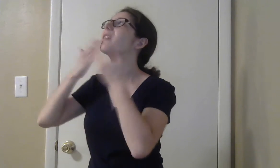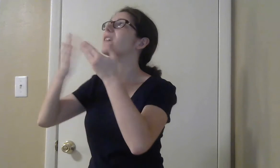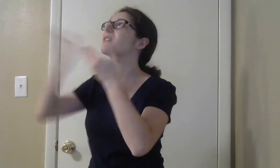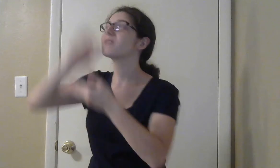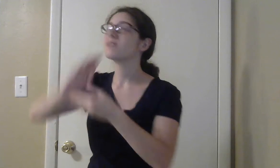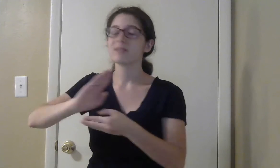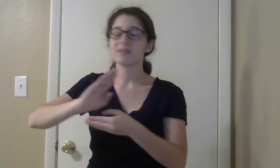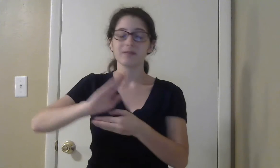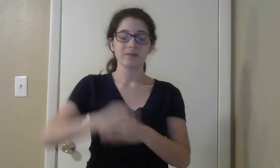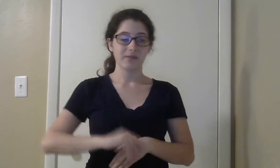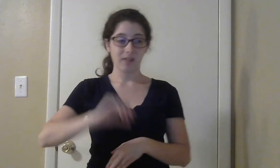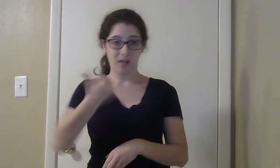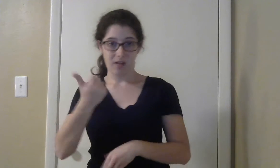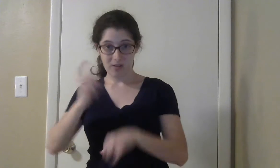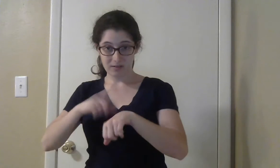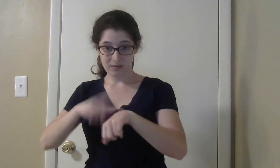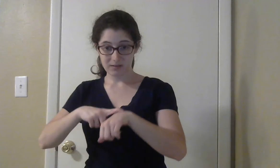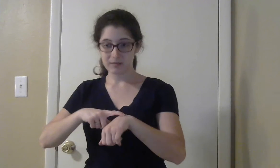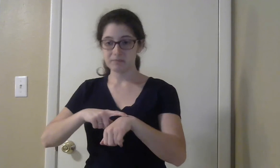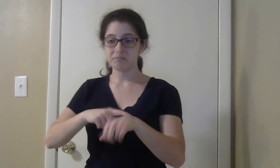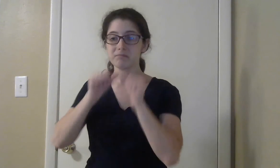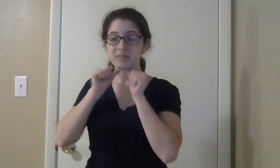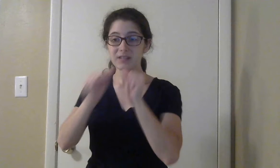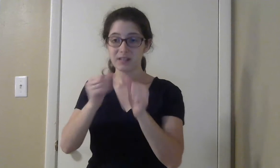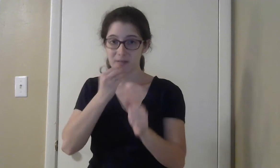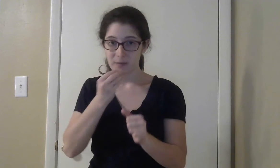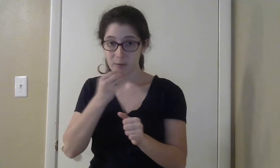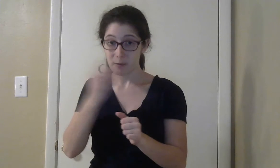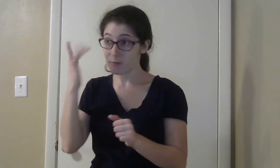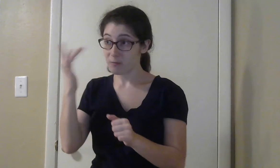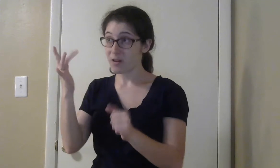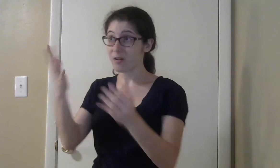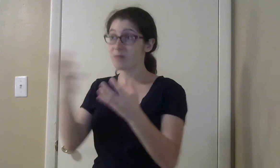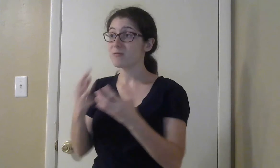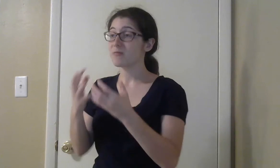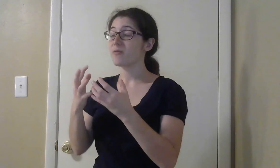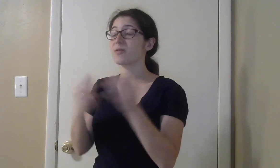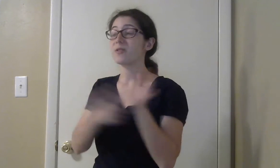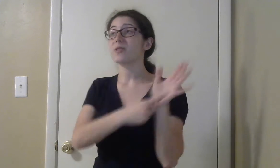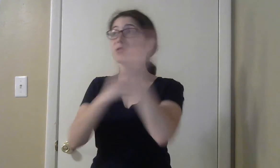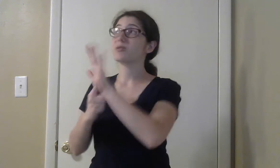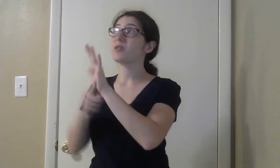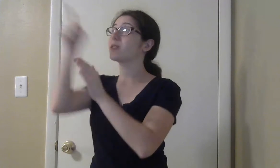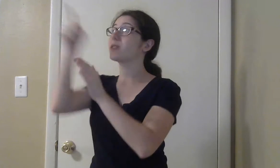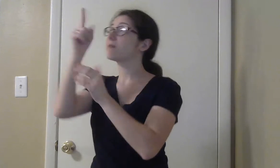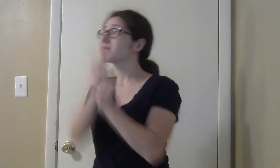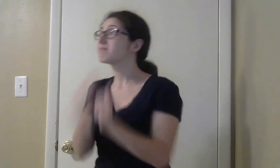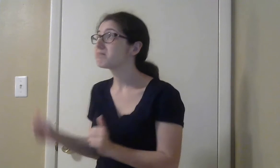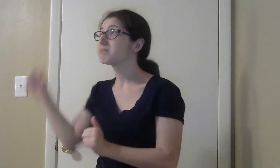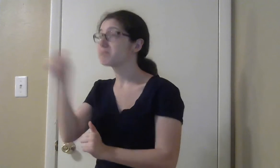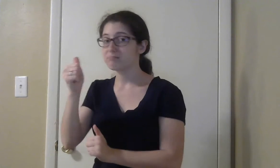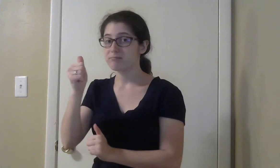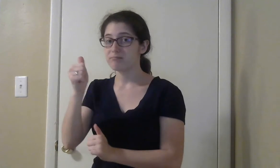forfeit food out of hunger for God Himself. When we feast, we